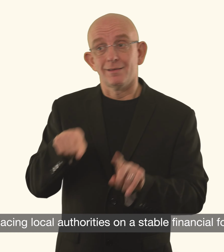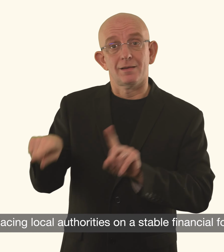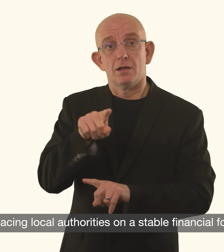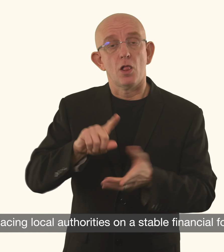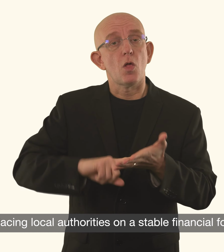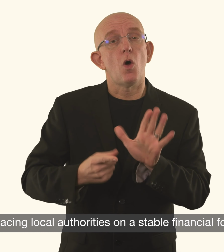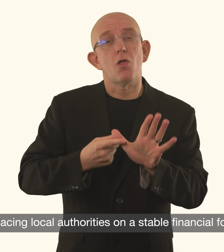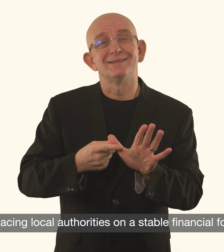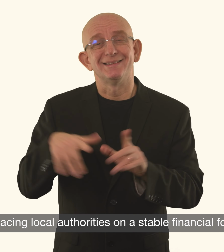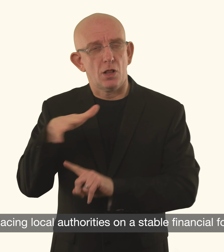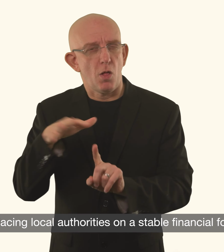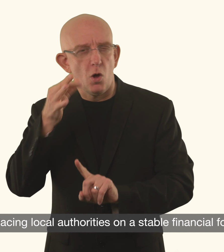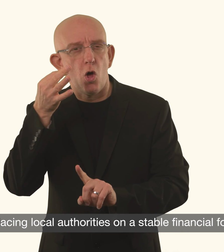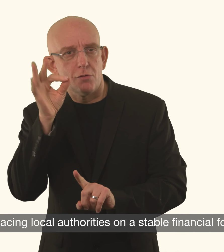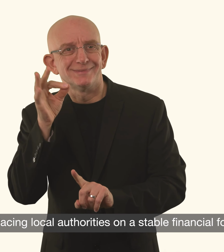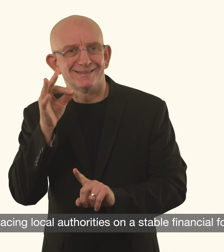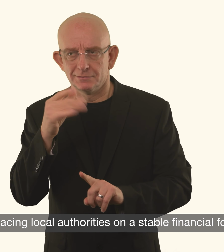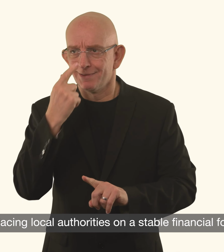leaders make and young needs and improve outcomes.